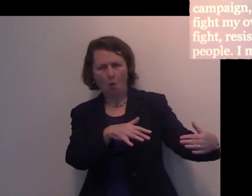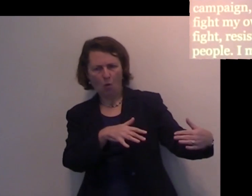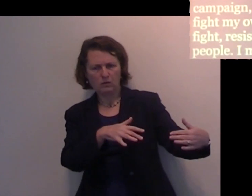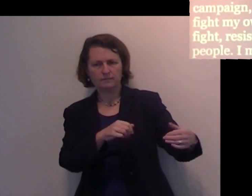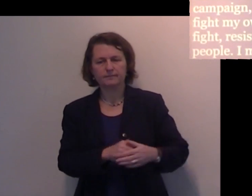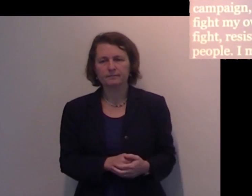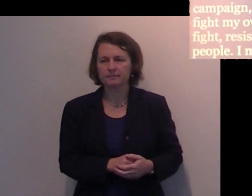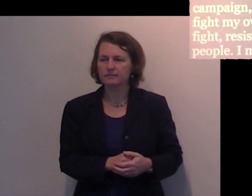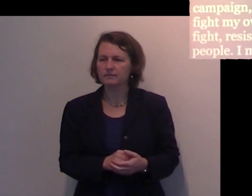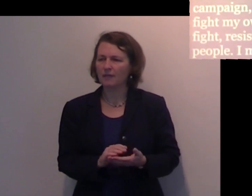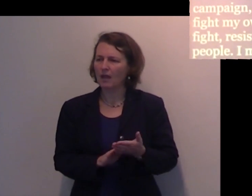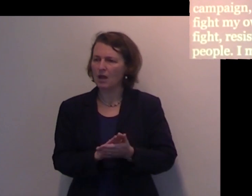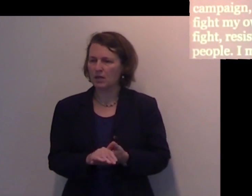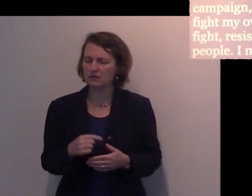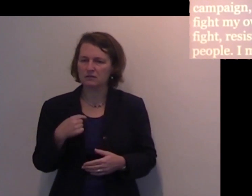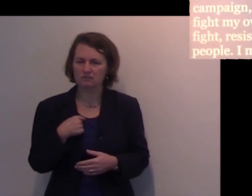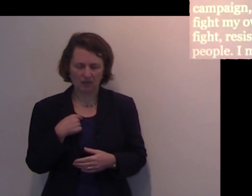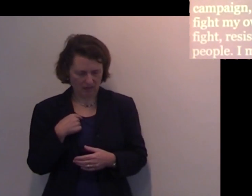Means I do not just fight my own sin.